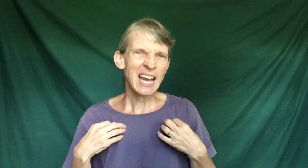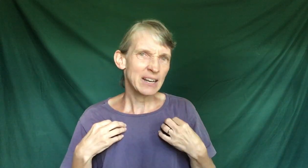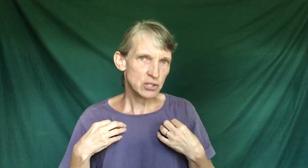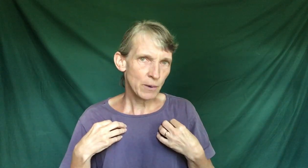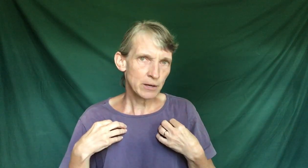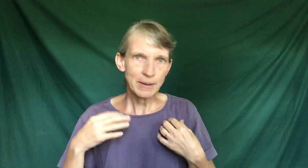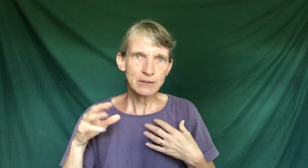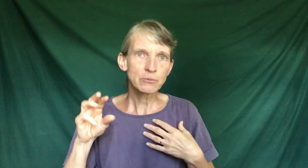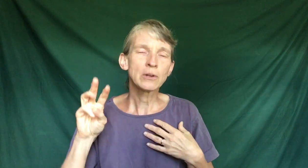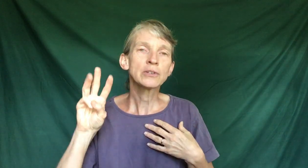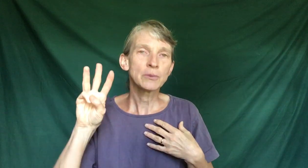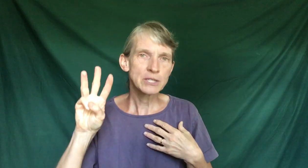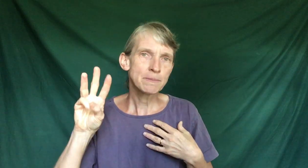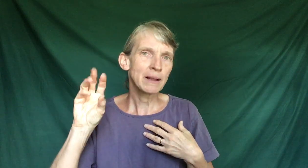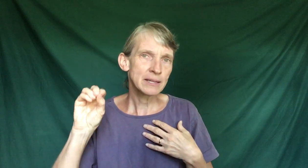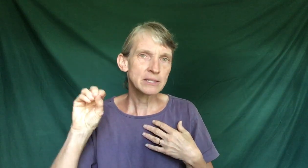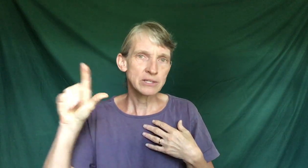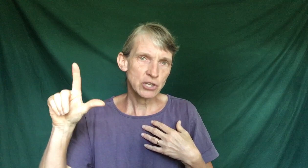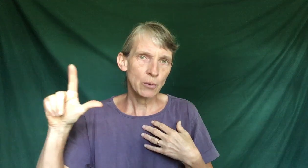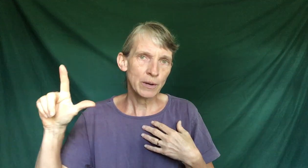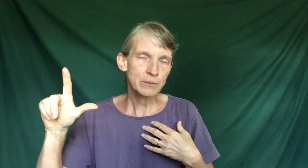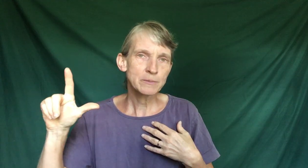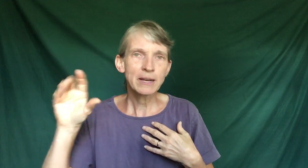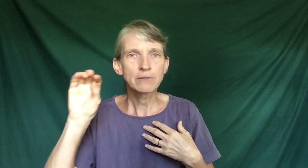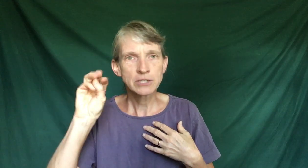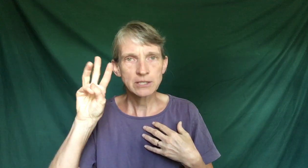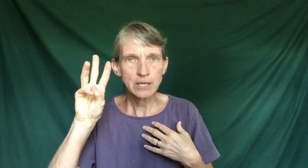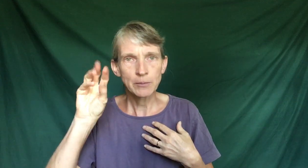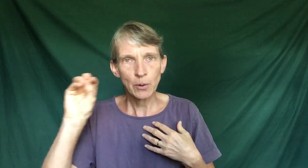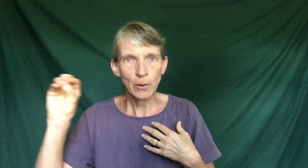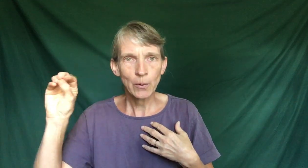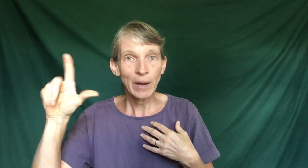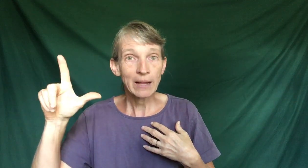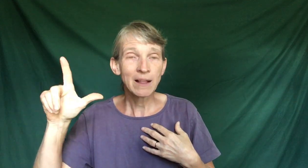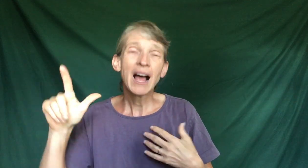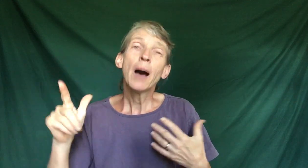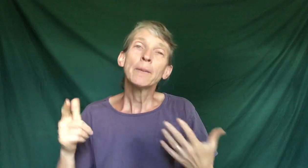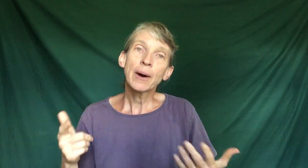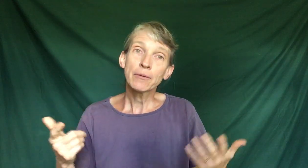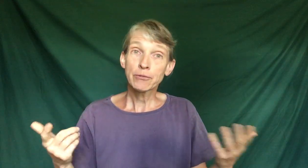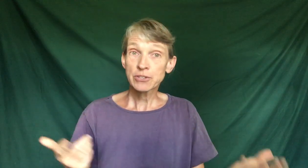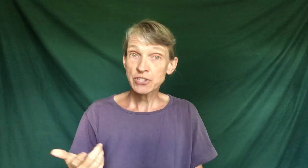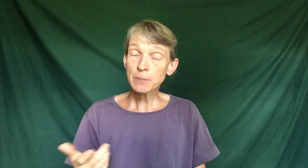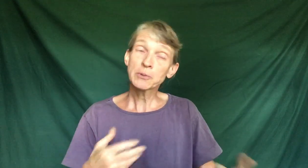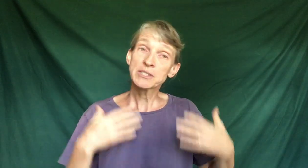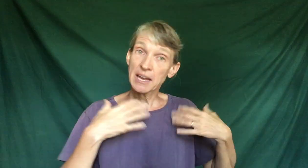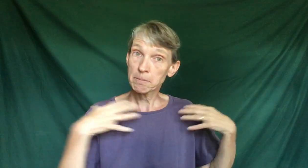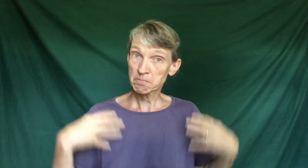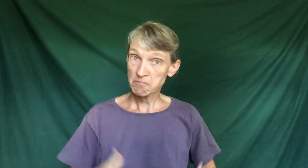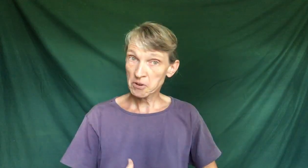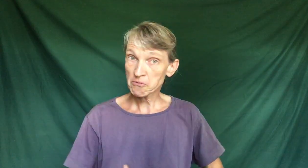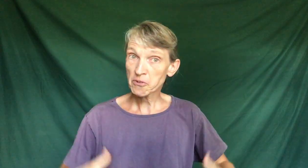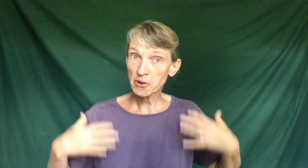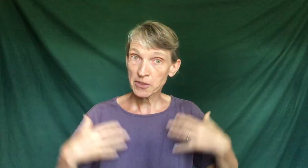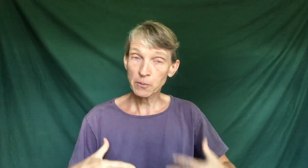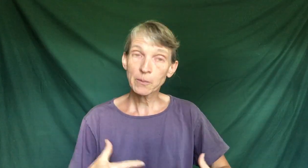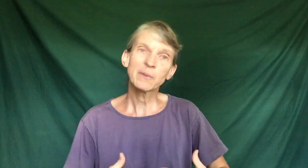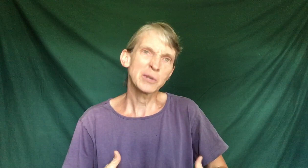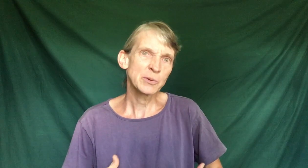I had a sweater made of wool, you would spell it to show what it was made of, W-O-O-L. But for the sheep, we're saying their fur, which we